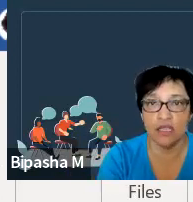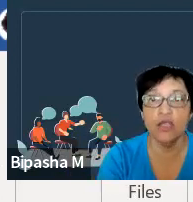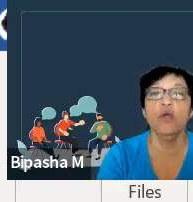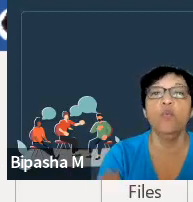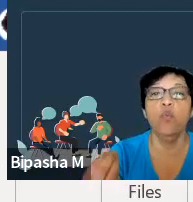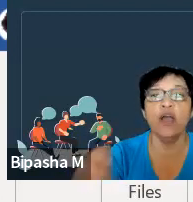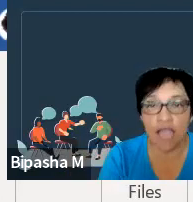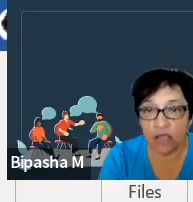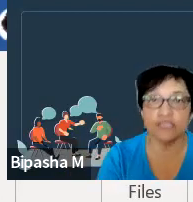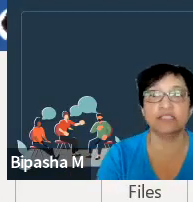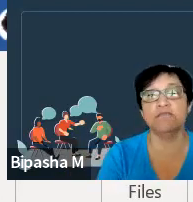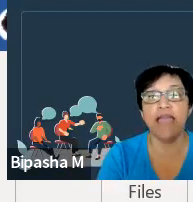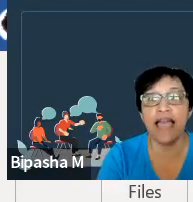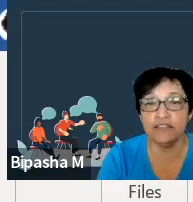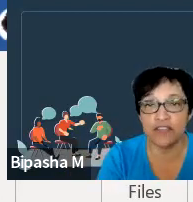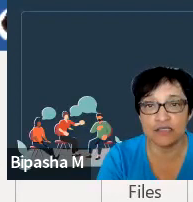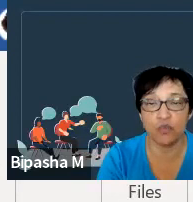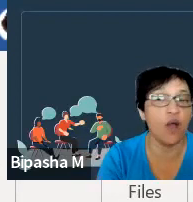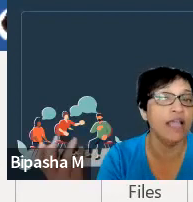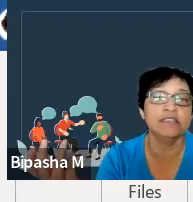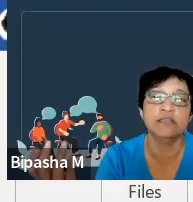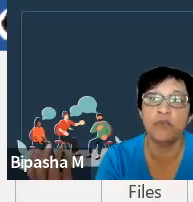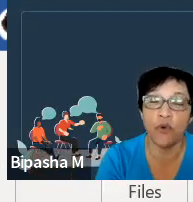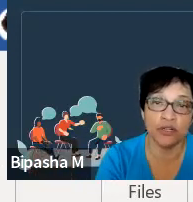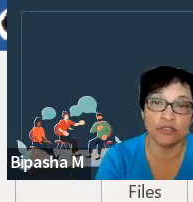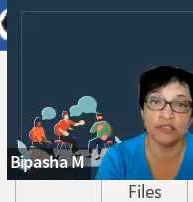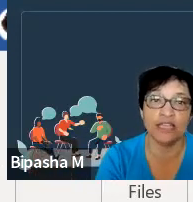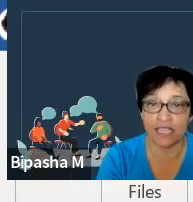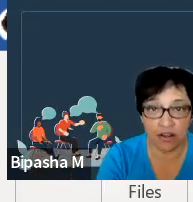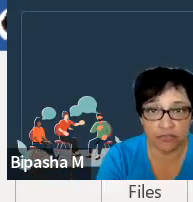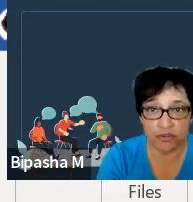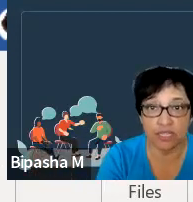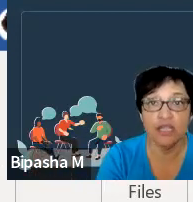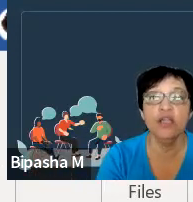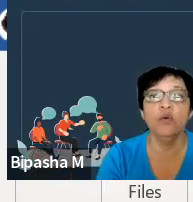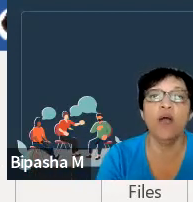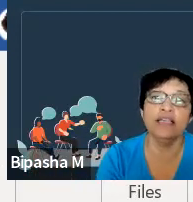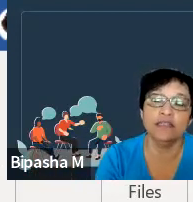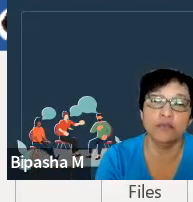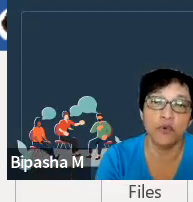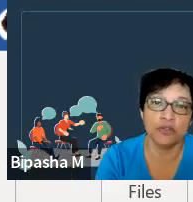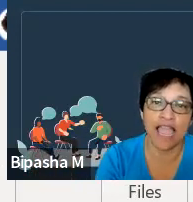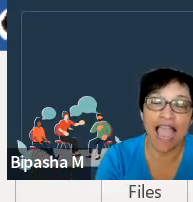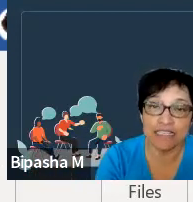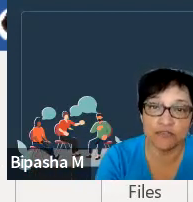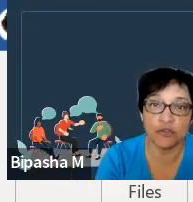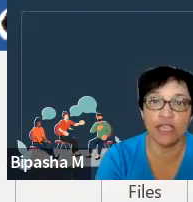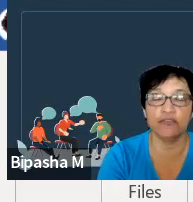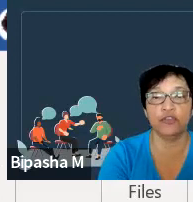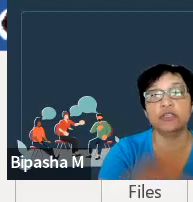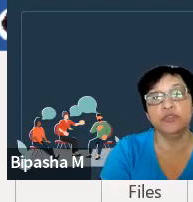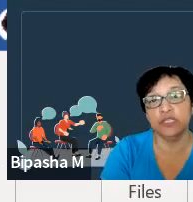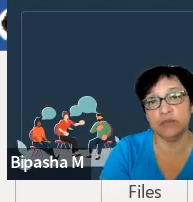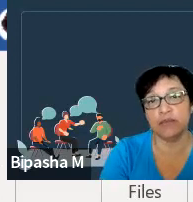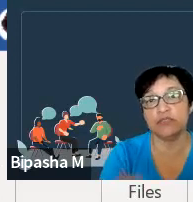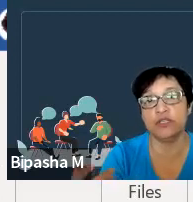health. How does it manifest? Why is it important to get care for it? Why is it important to ask for care for